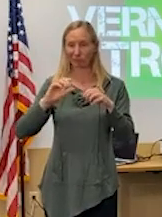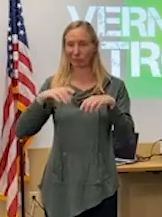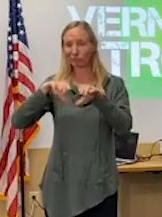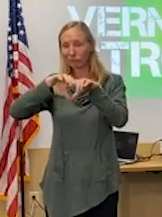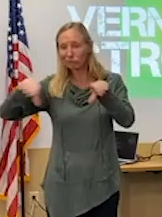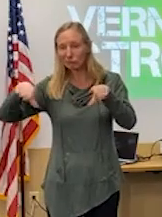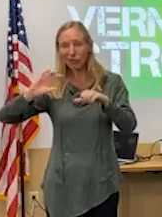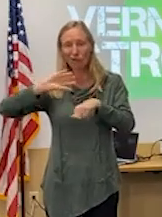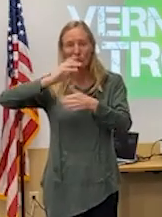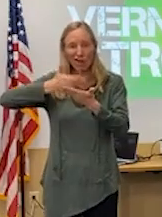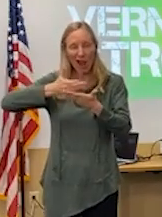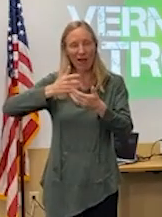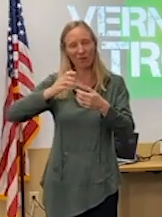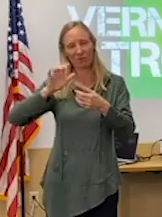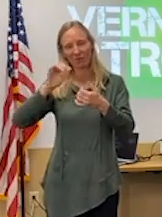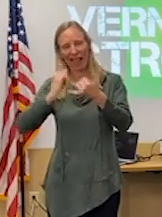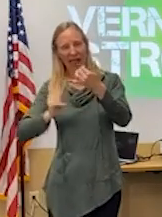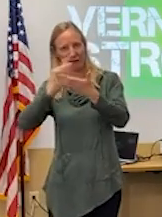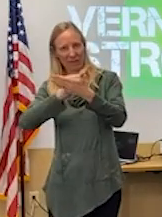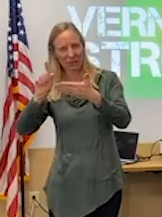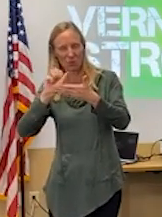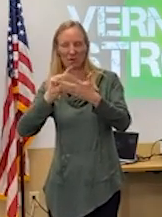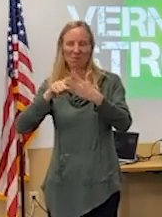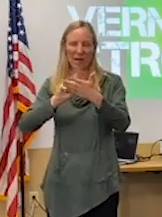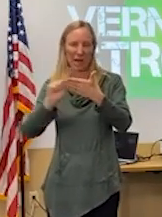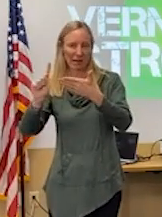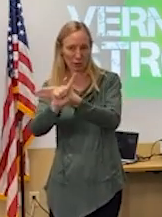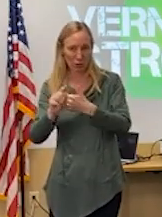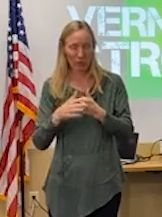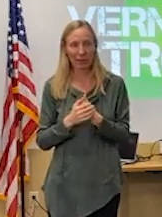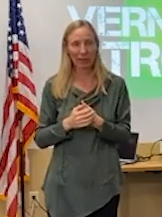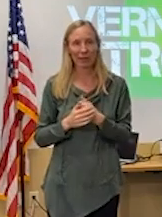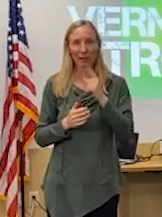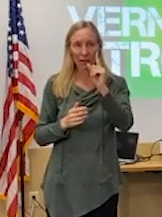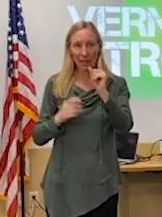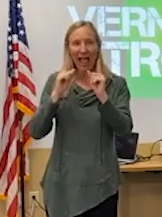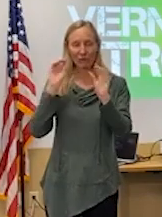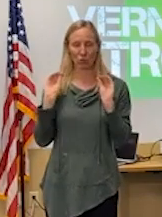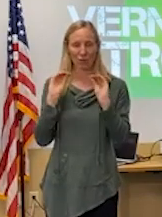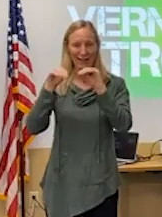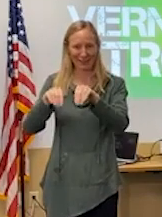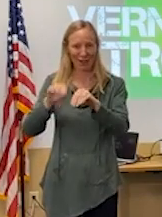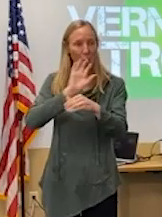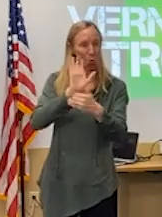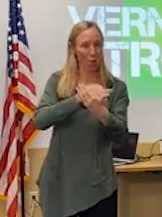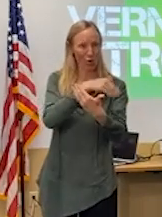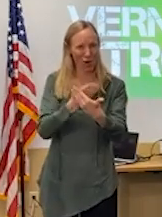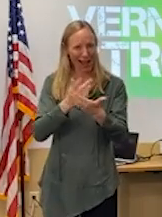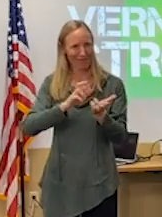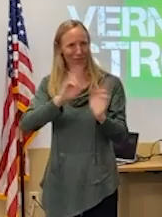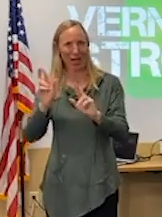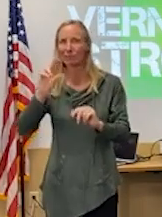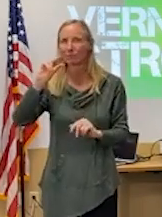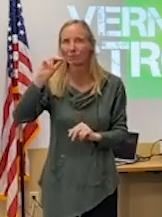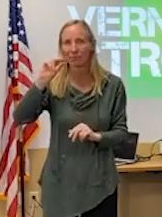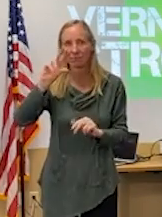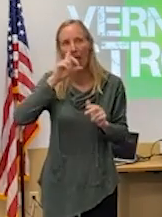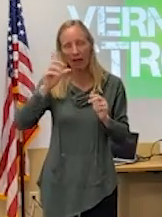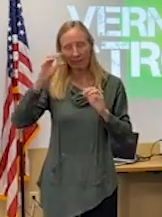so. Now, there's a lot of stuff that has to be done to actually install the first ones, right? We've got to work